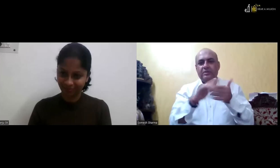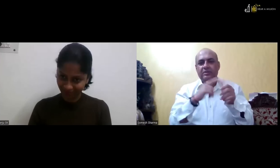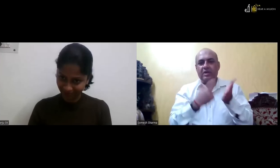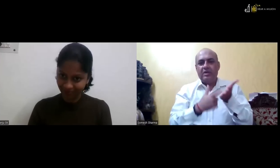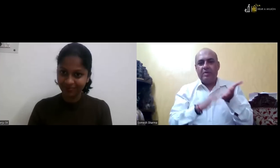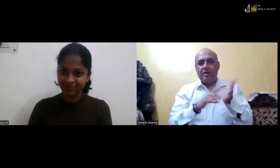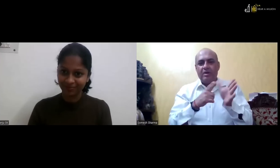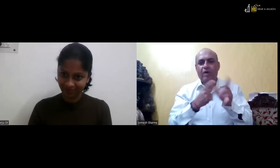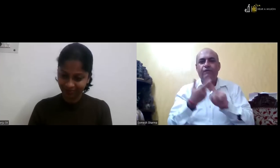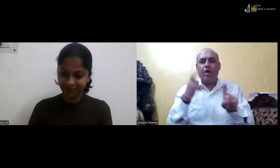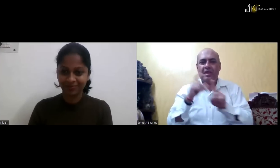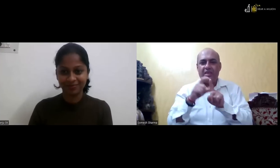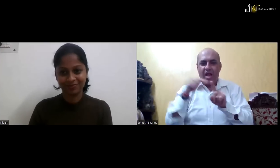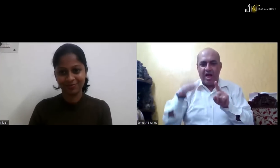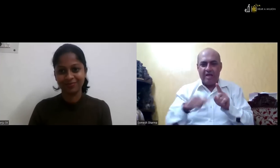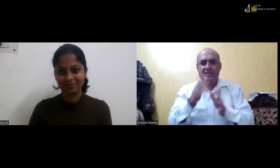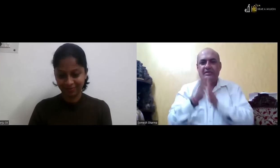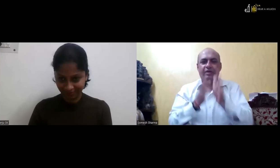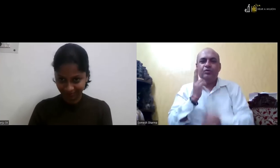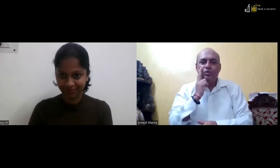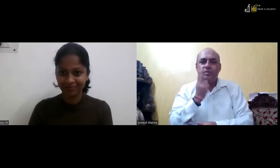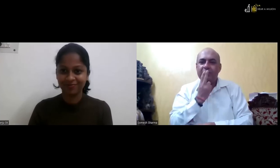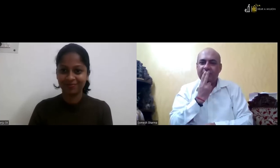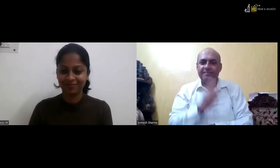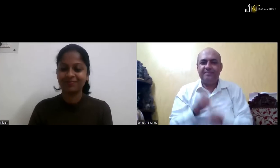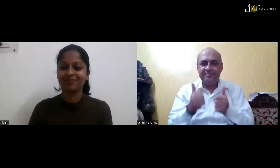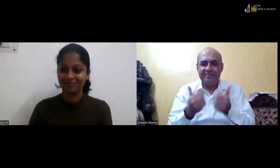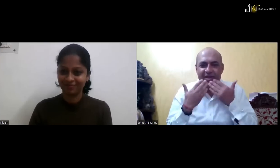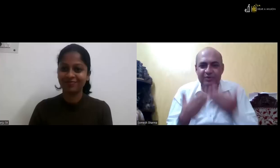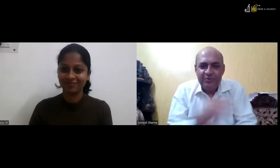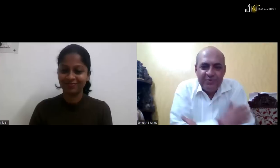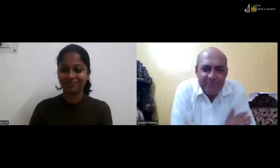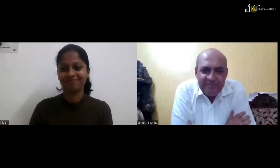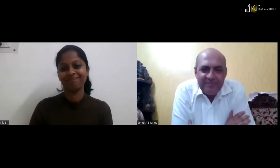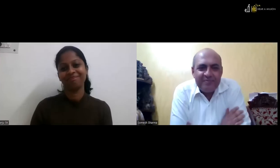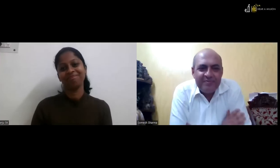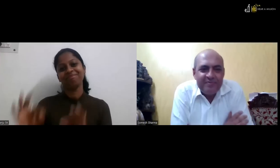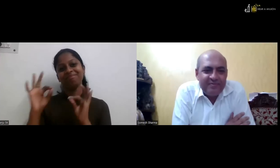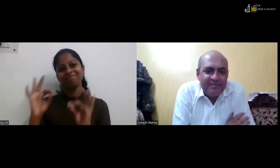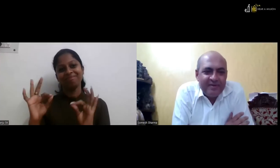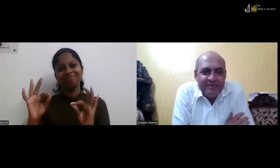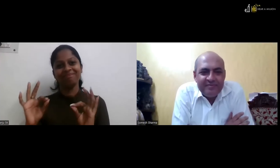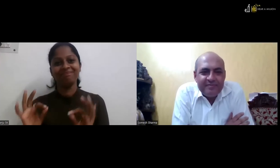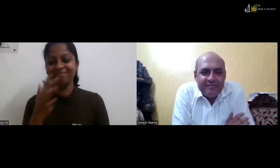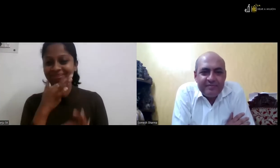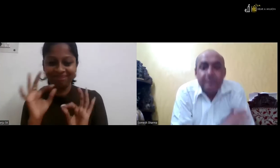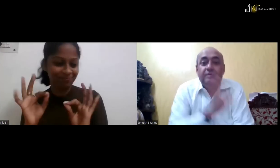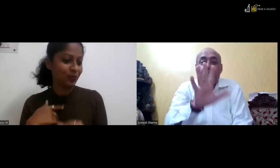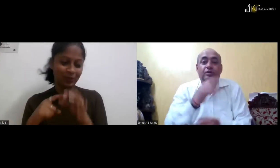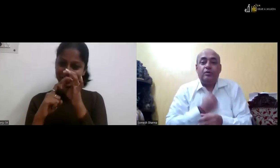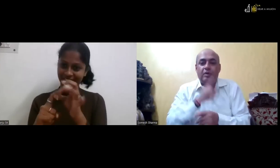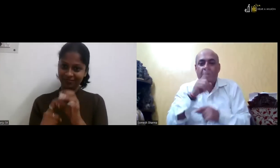is Somesh Sharma, and I'm from Delhi, and this is my sign name. Thank you.